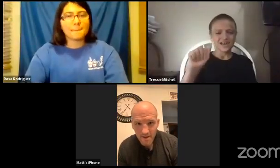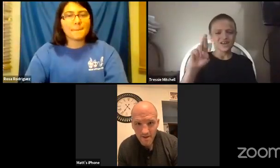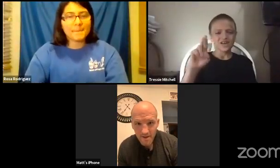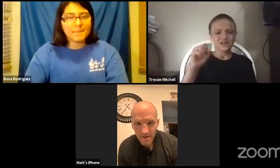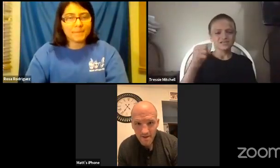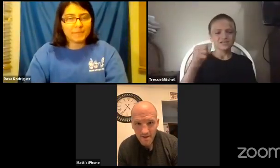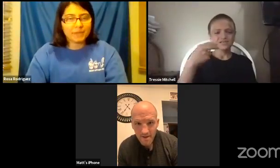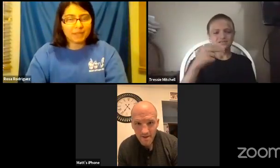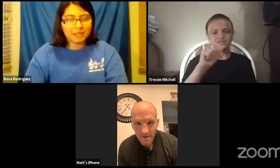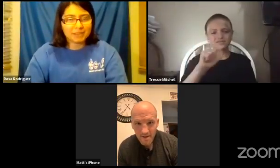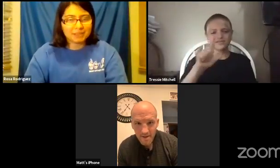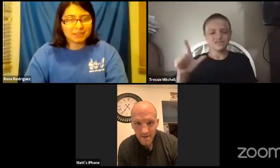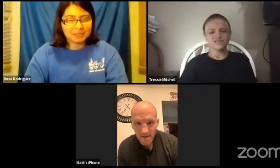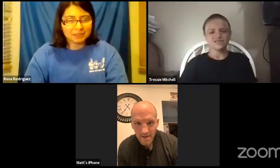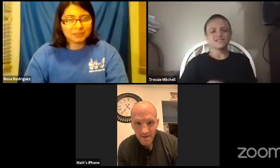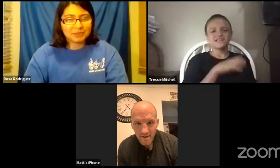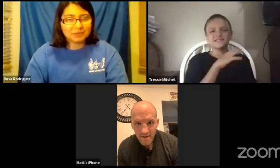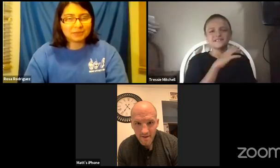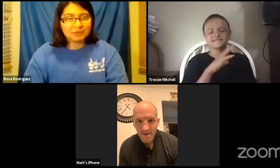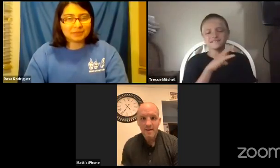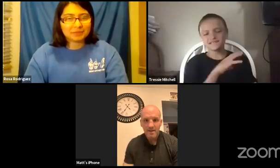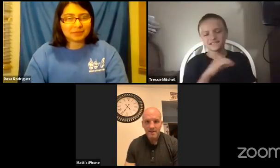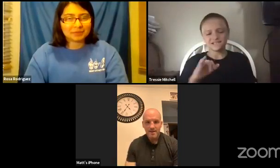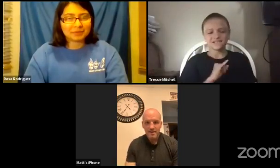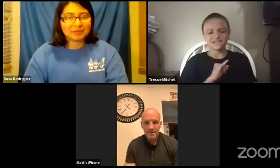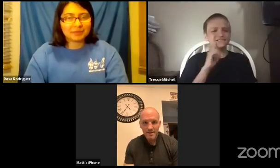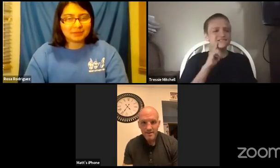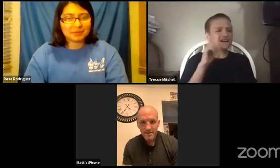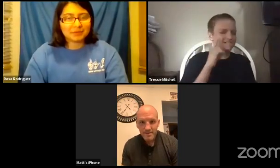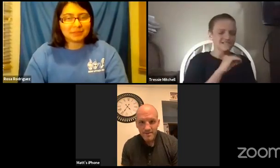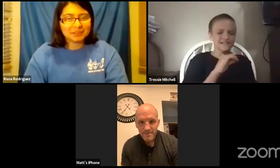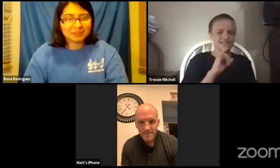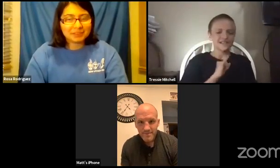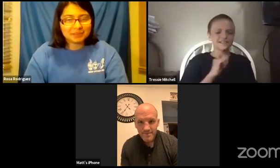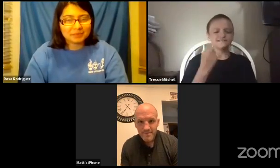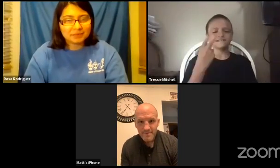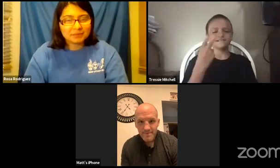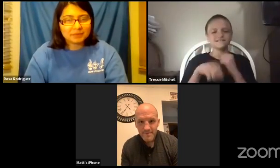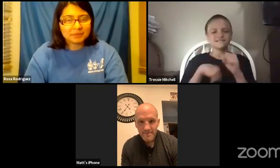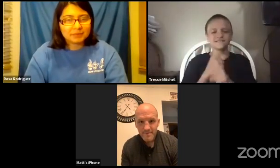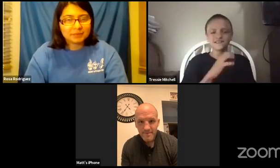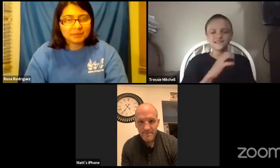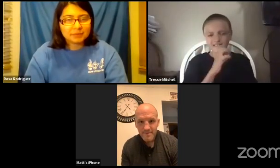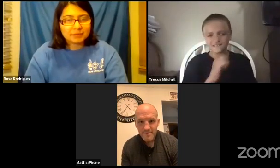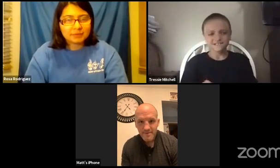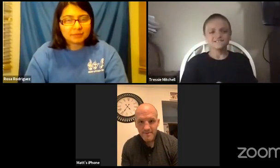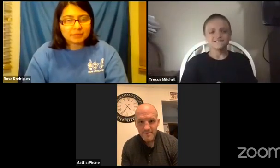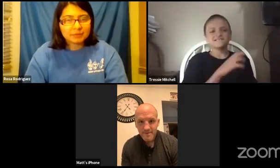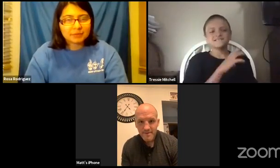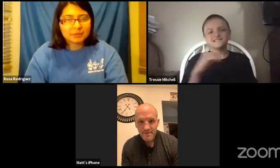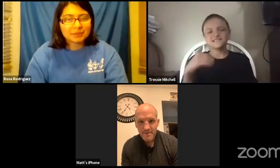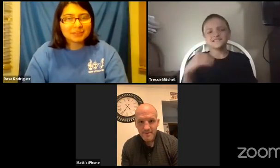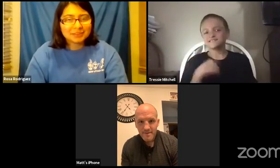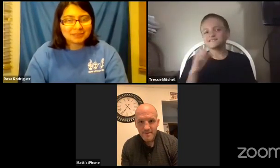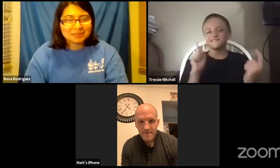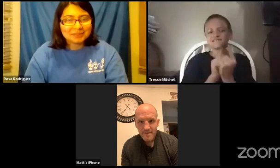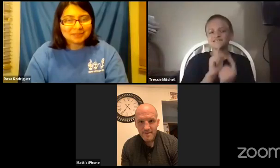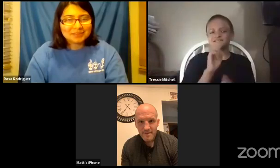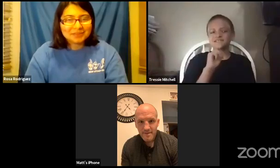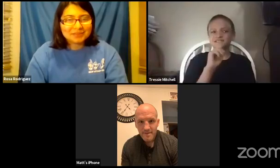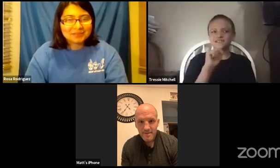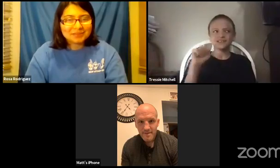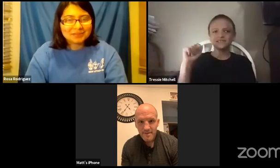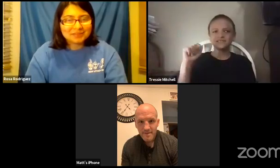Hello everyone. Again, my name is Marshall. I am deaf and I am 12 years old.